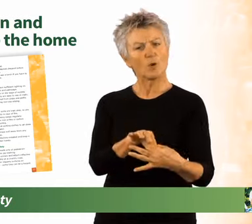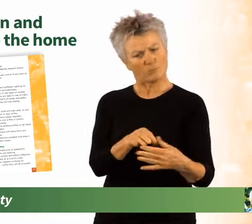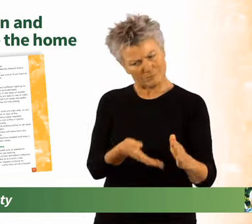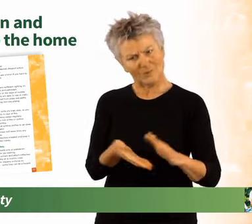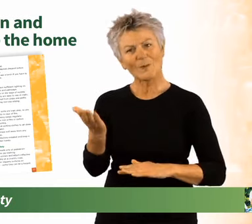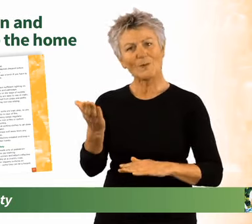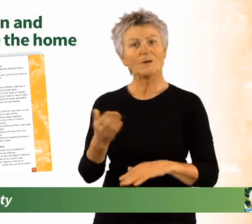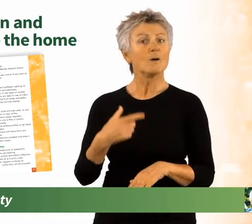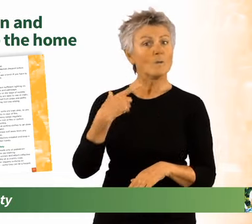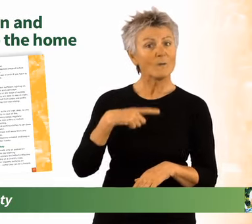skills.